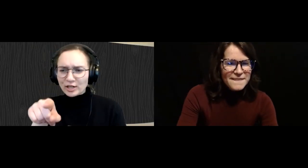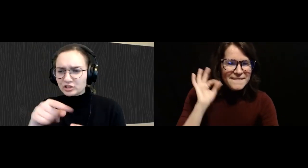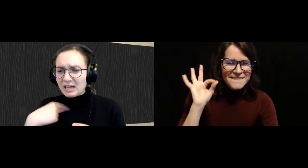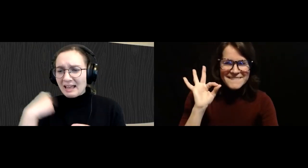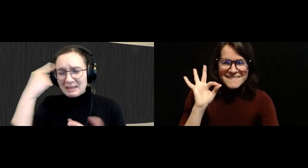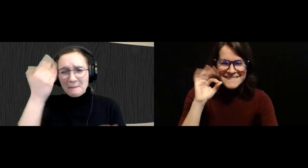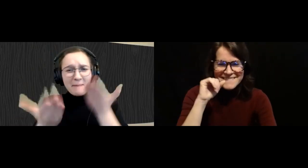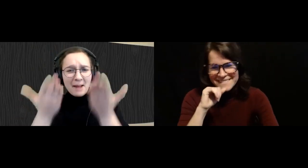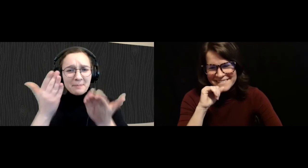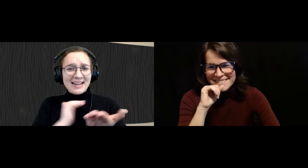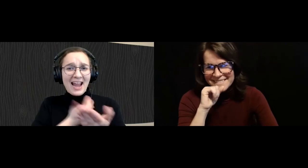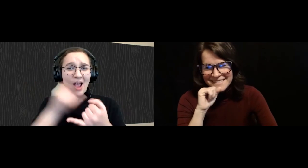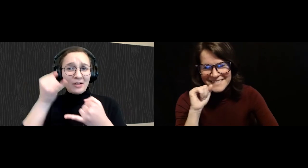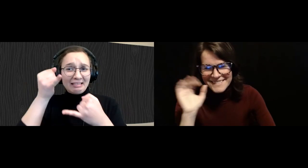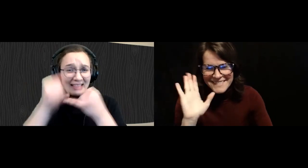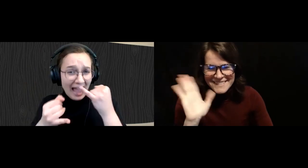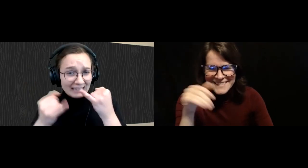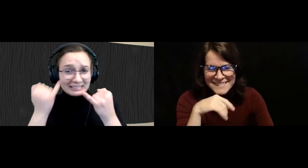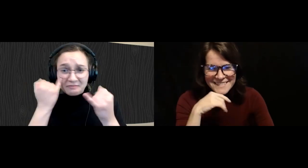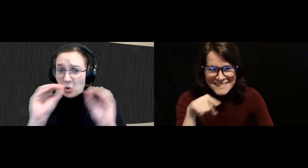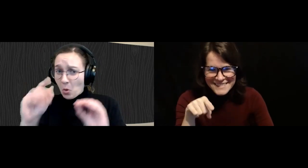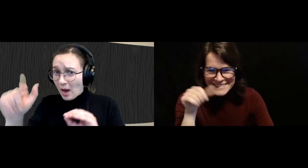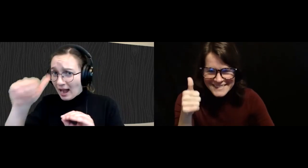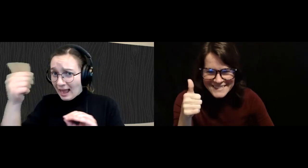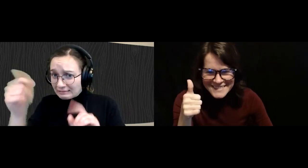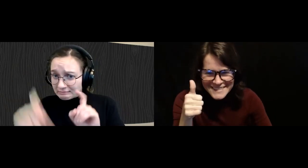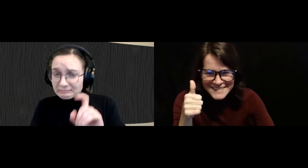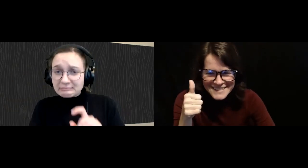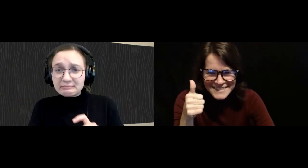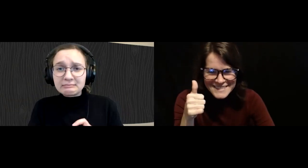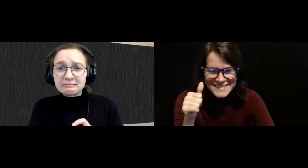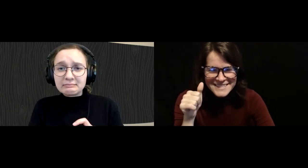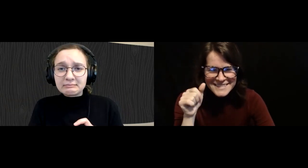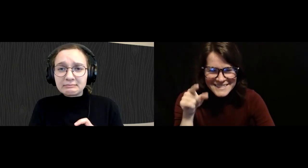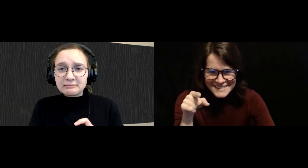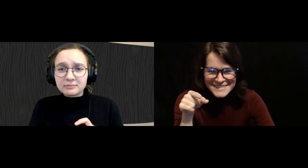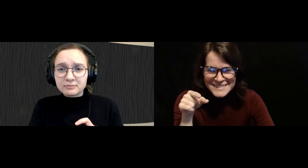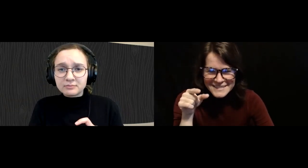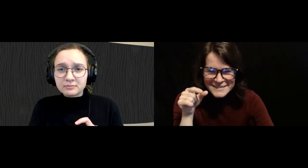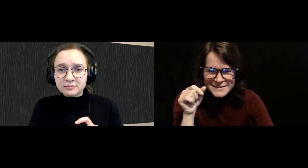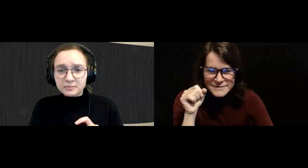Sharon has one more question. I think this is probably going to be our last question if no one else has